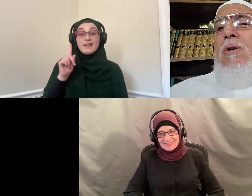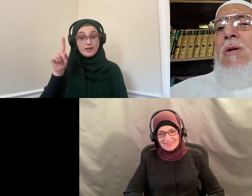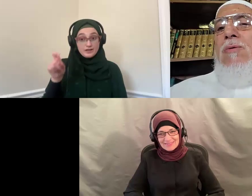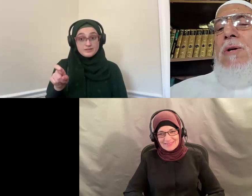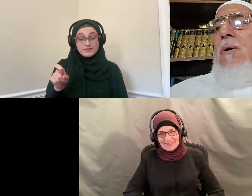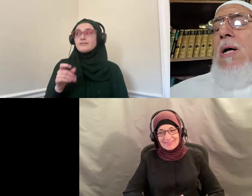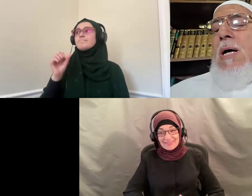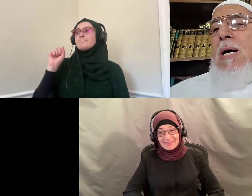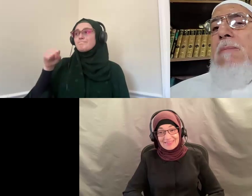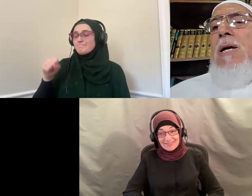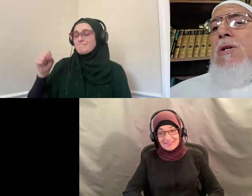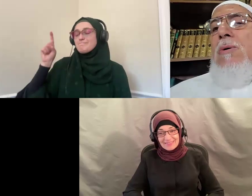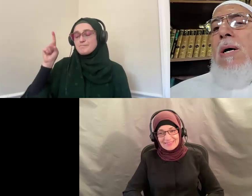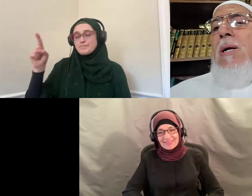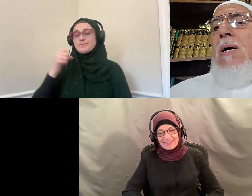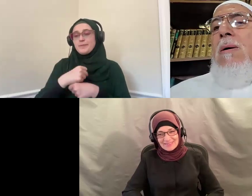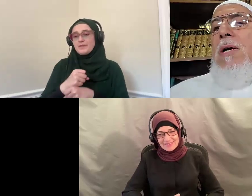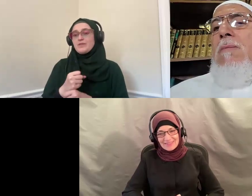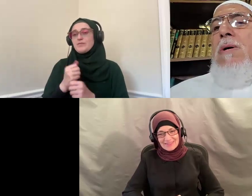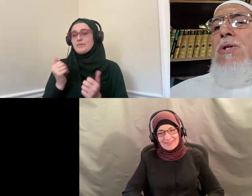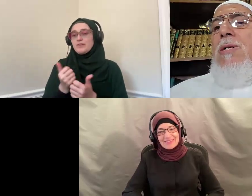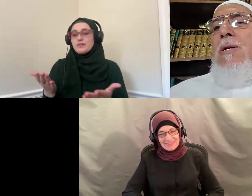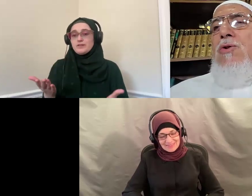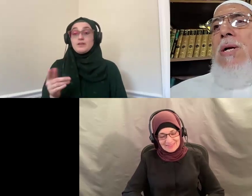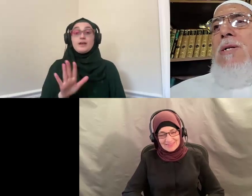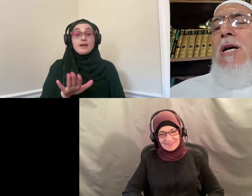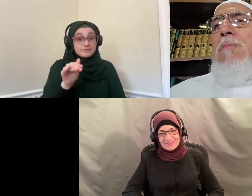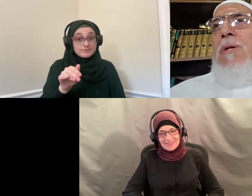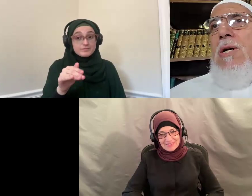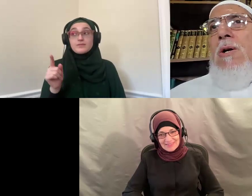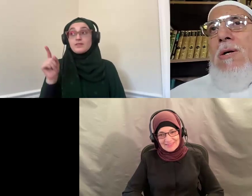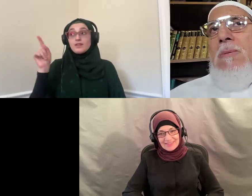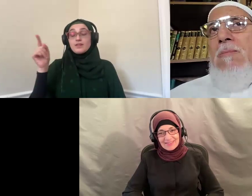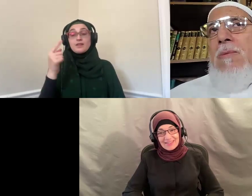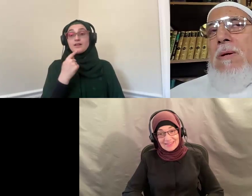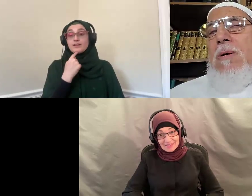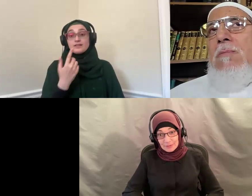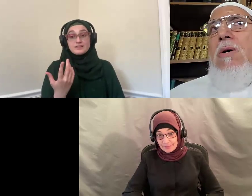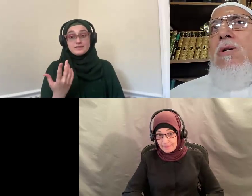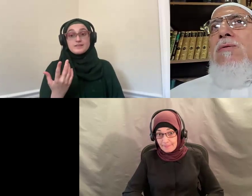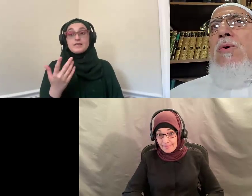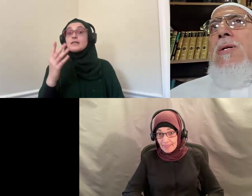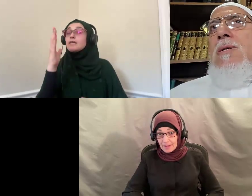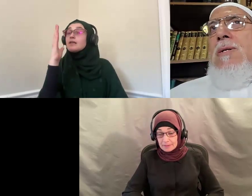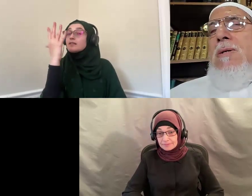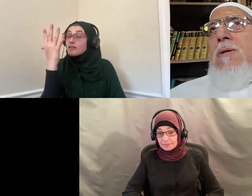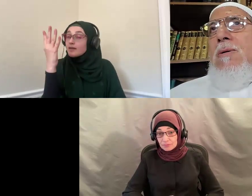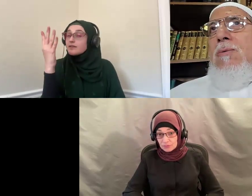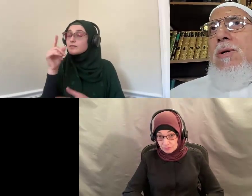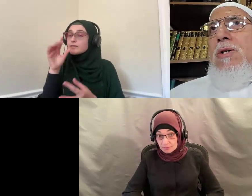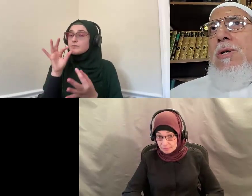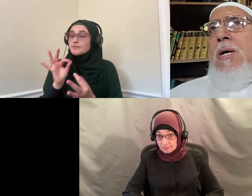and were it not for you. And mind you, Allah here mentions trees in particular because